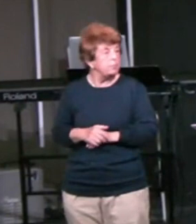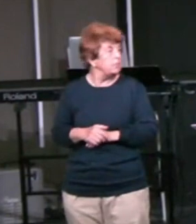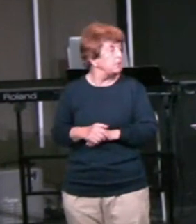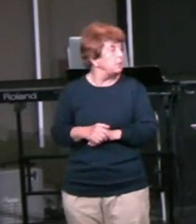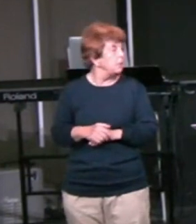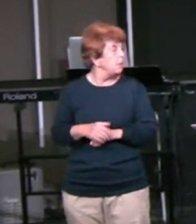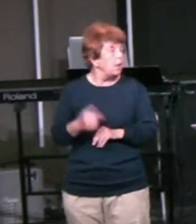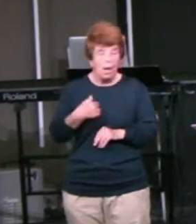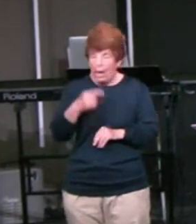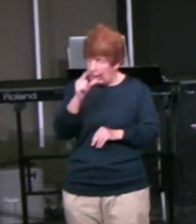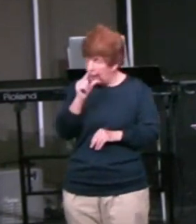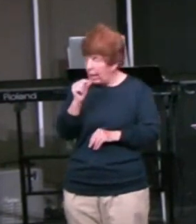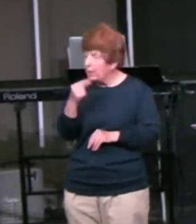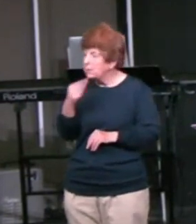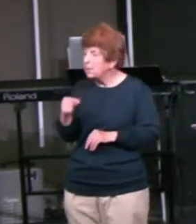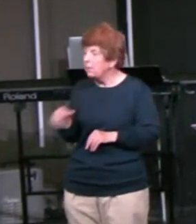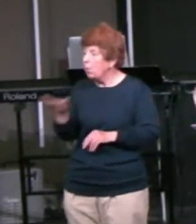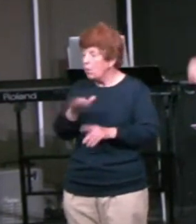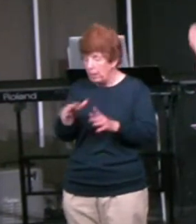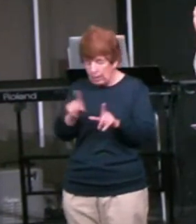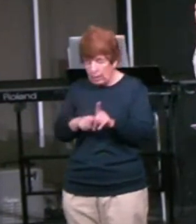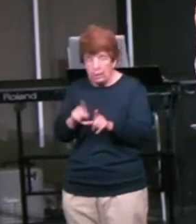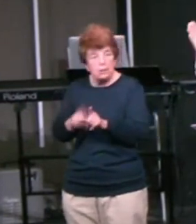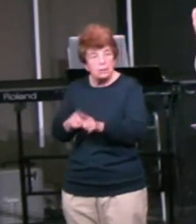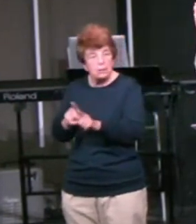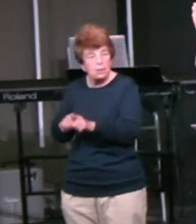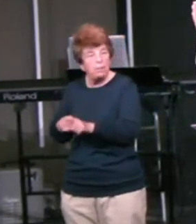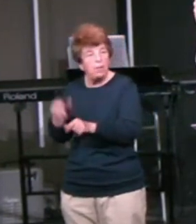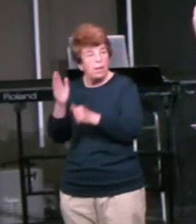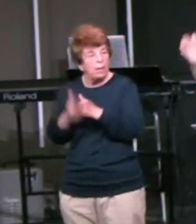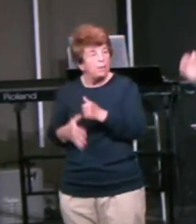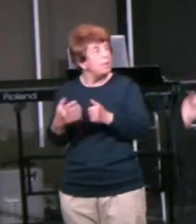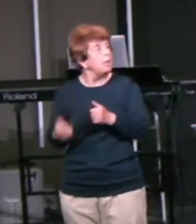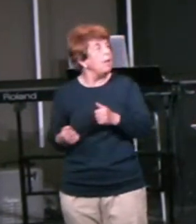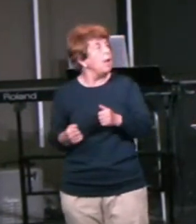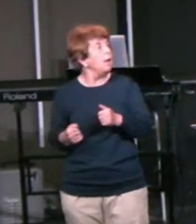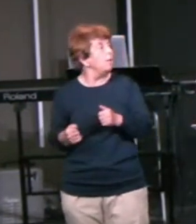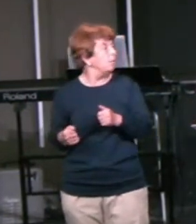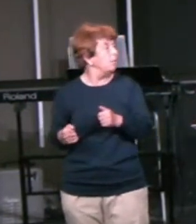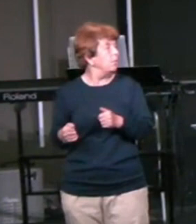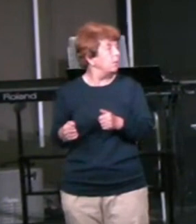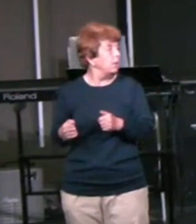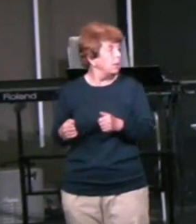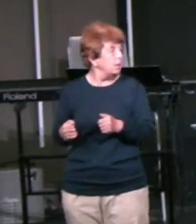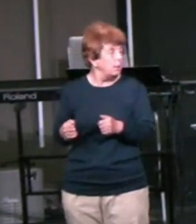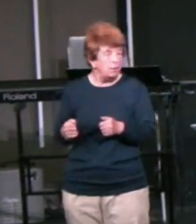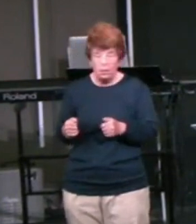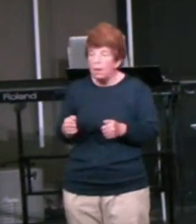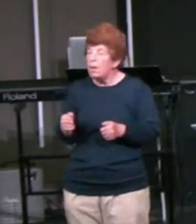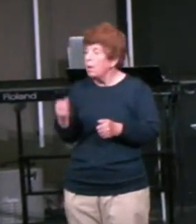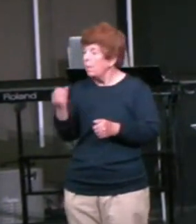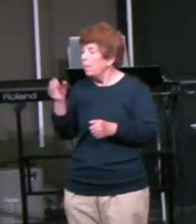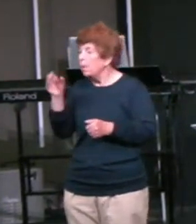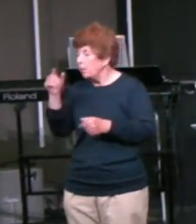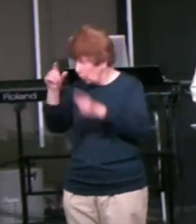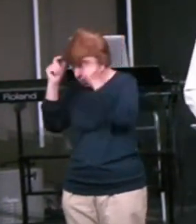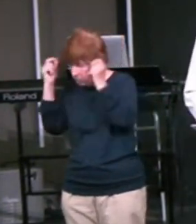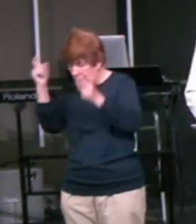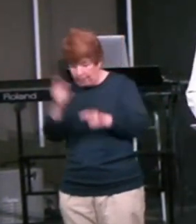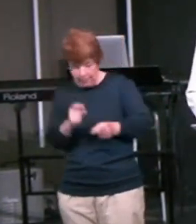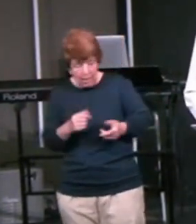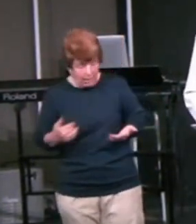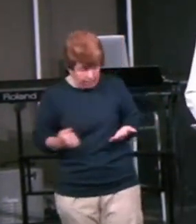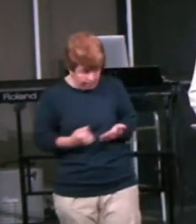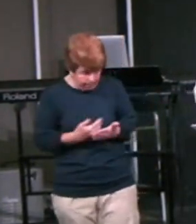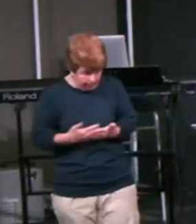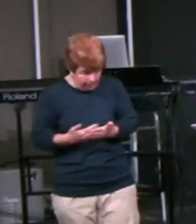And I can say that over all of those years, I have never yet had a midwife come down to me and say, guess what? I've just delivered a